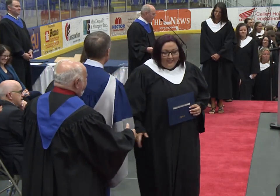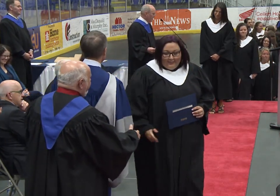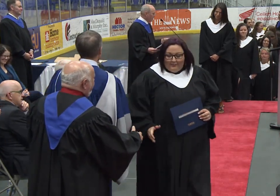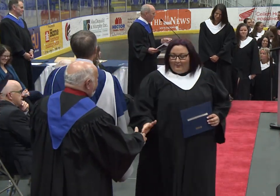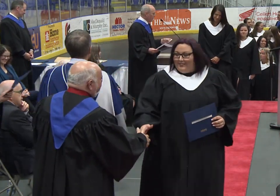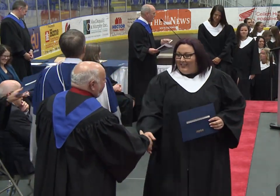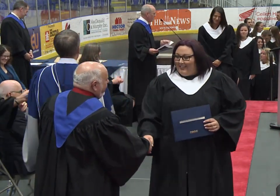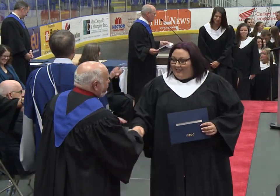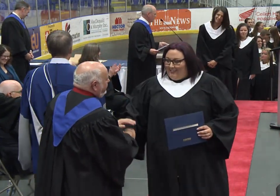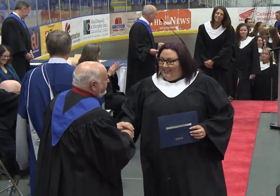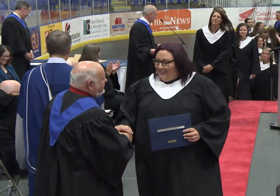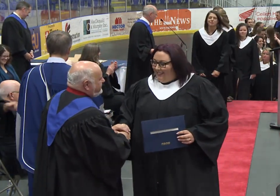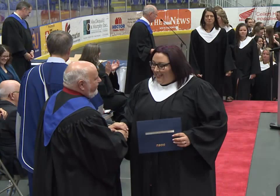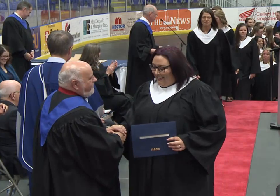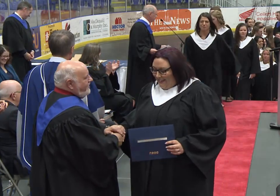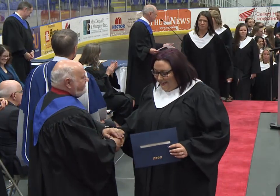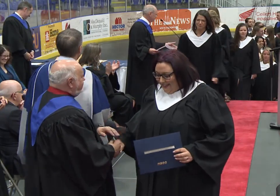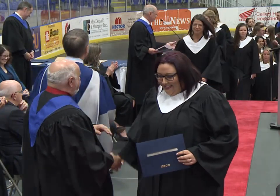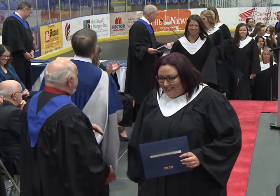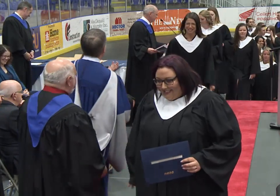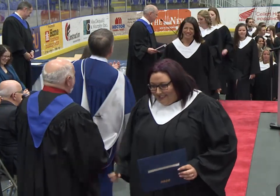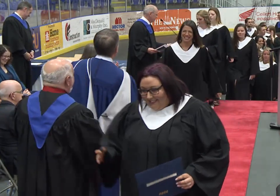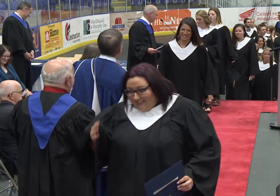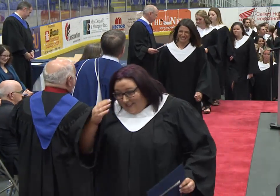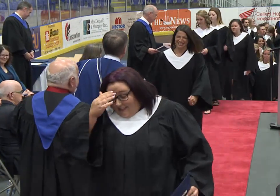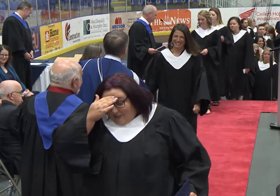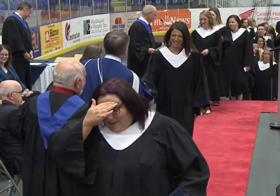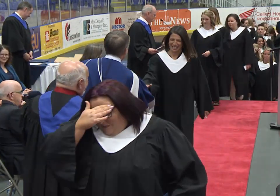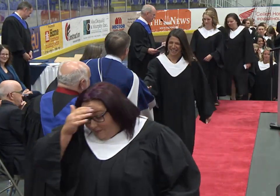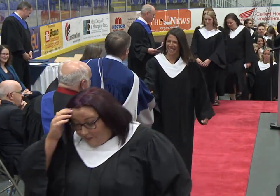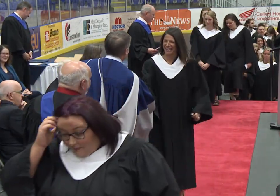Kristen McLean with honors.